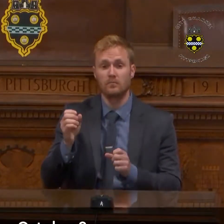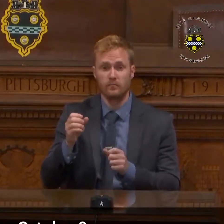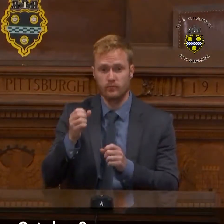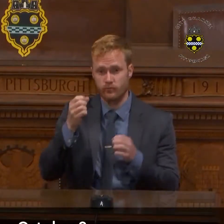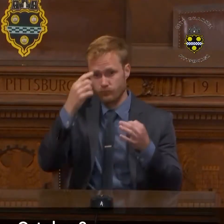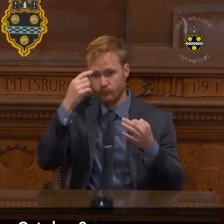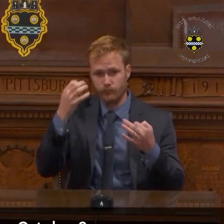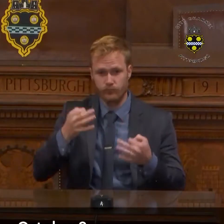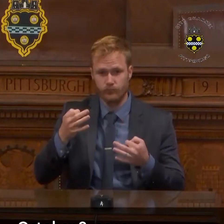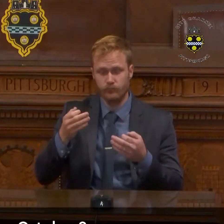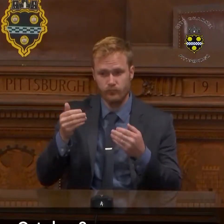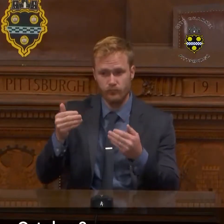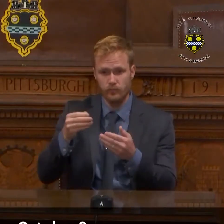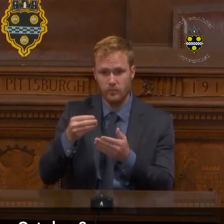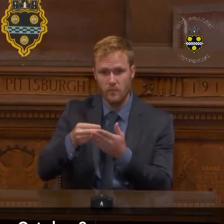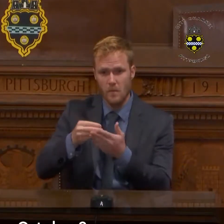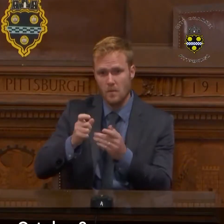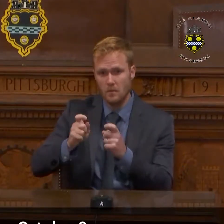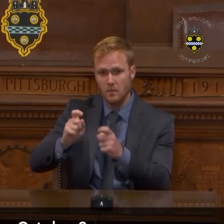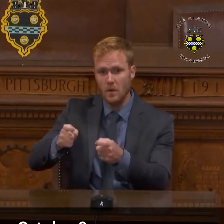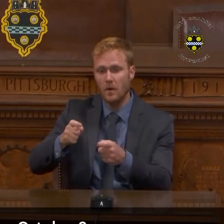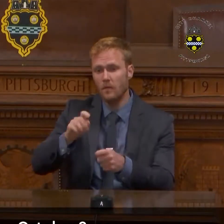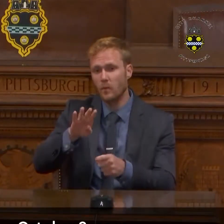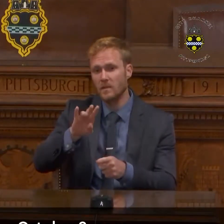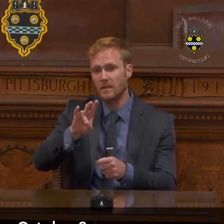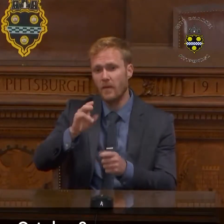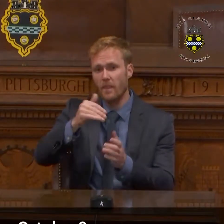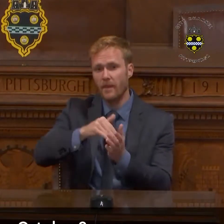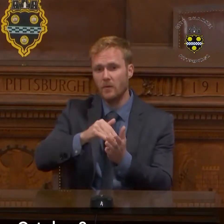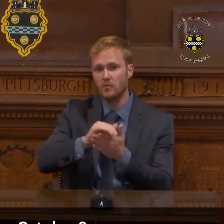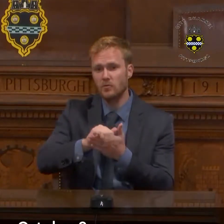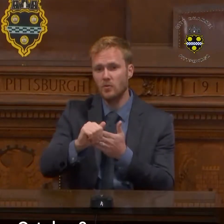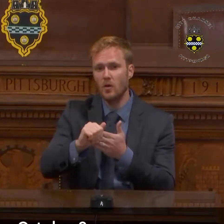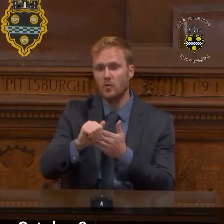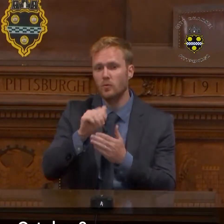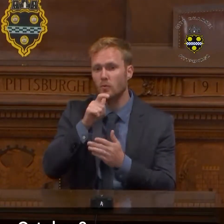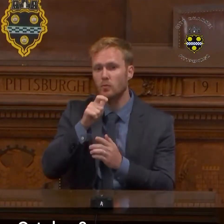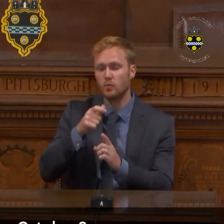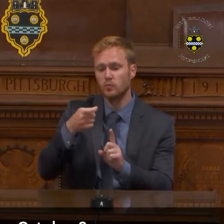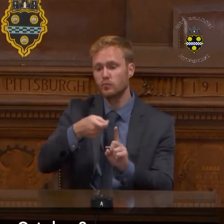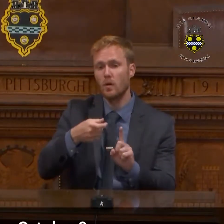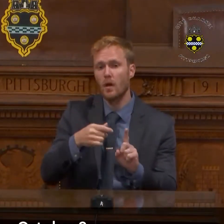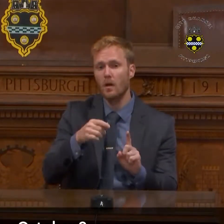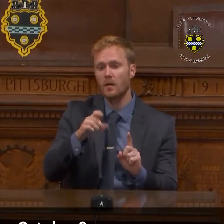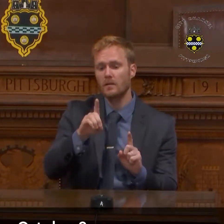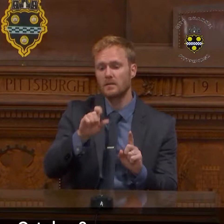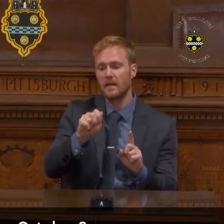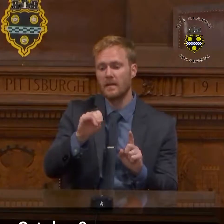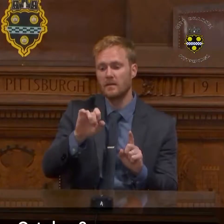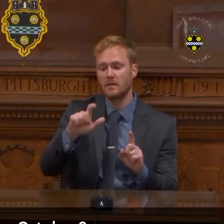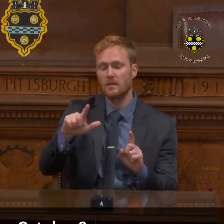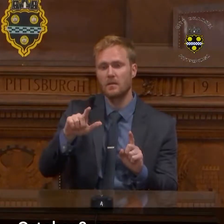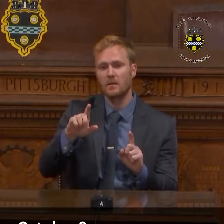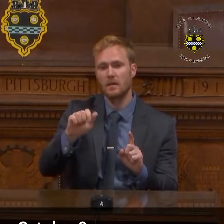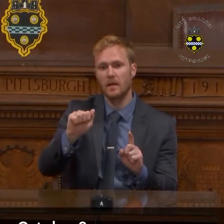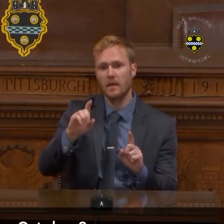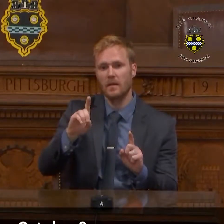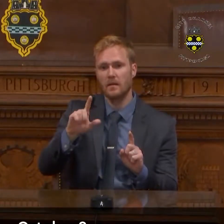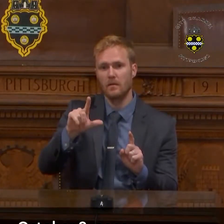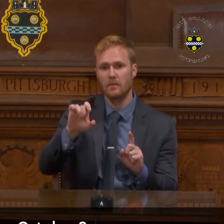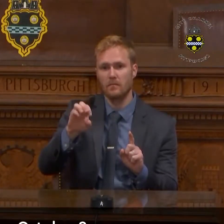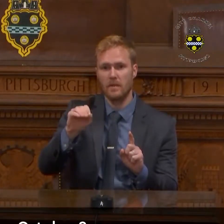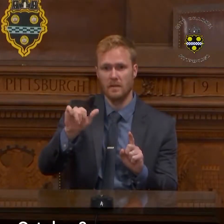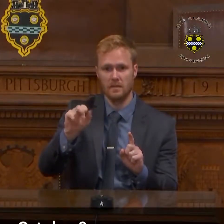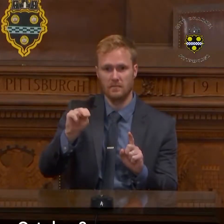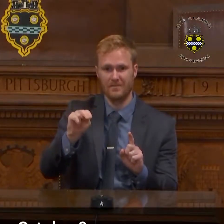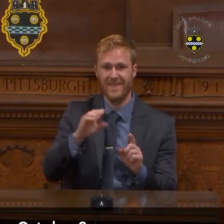the amount of $47,000 in favor of Daniel Adelman and his attorney in full and